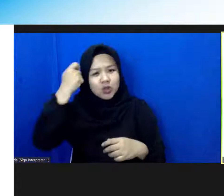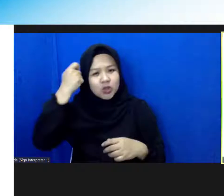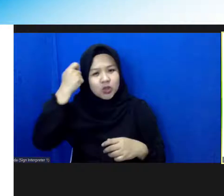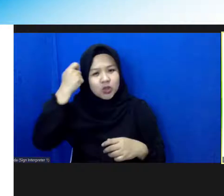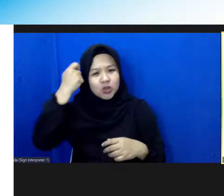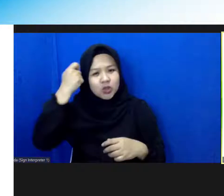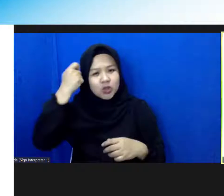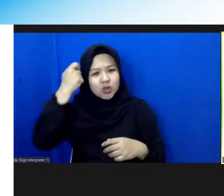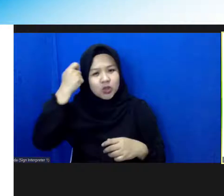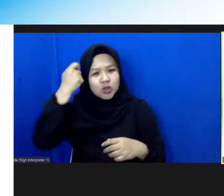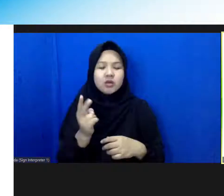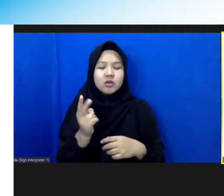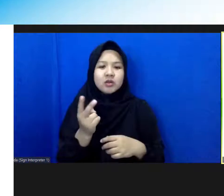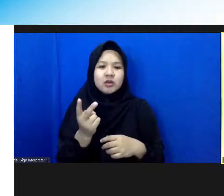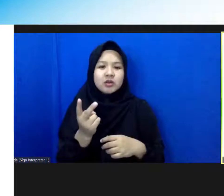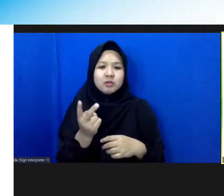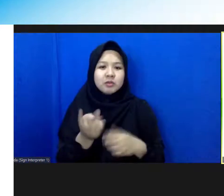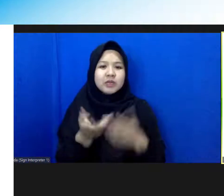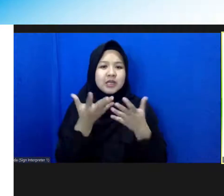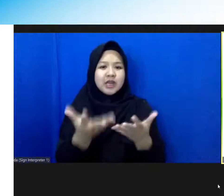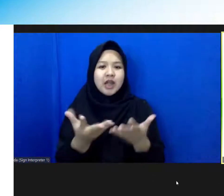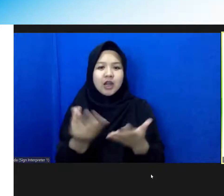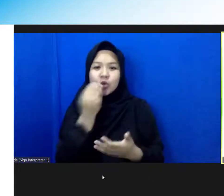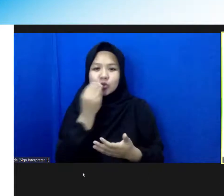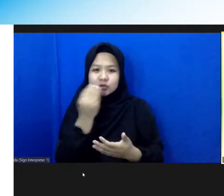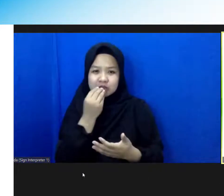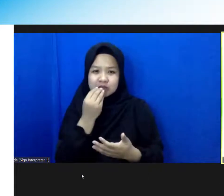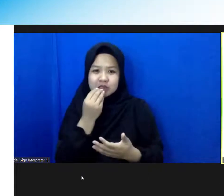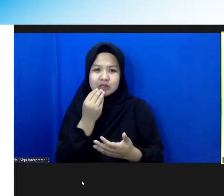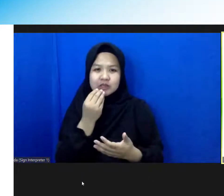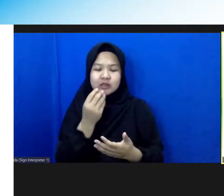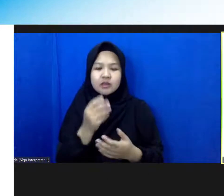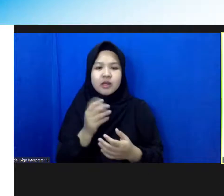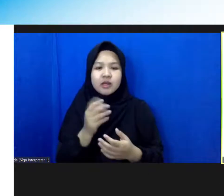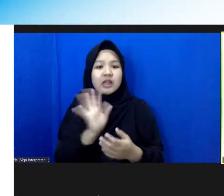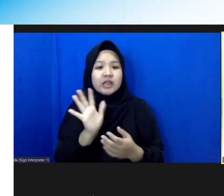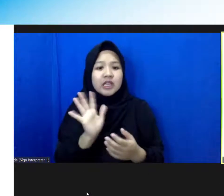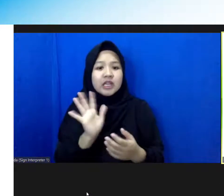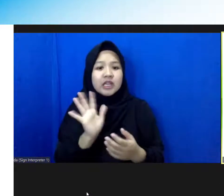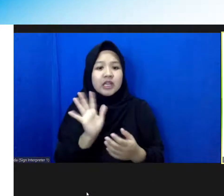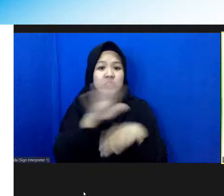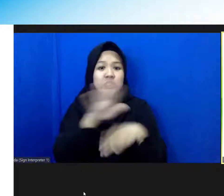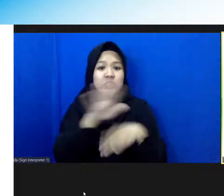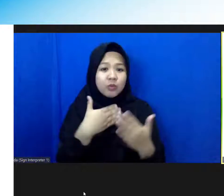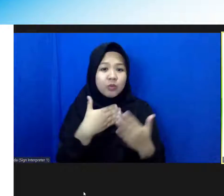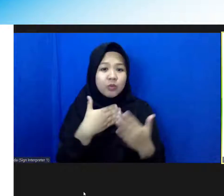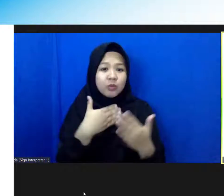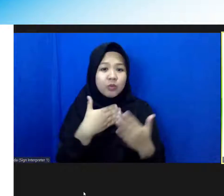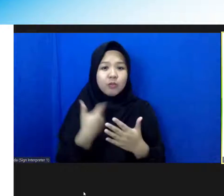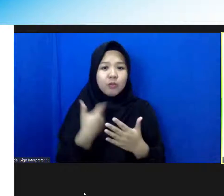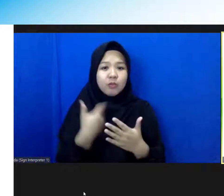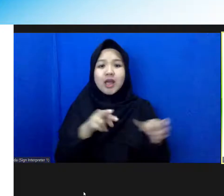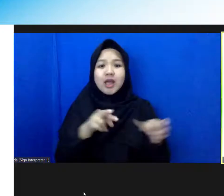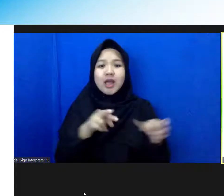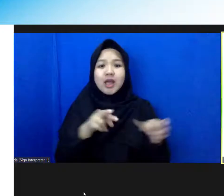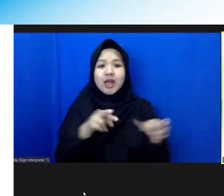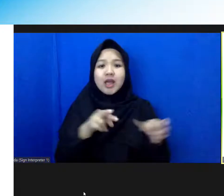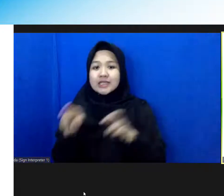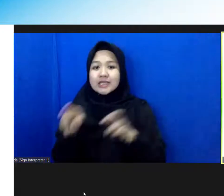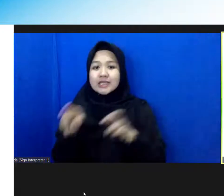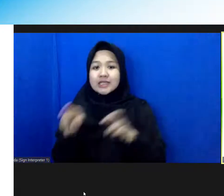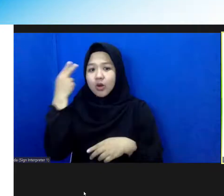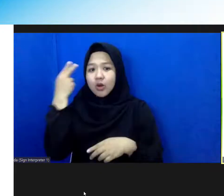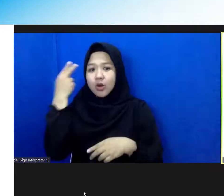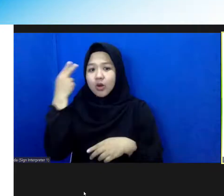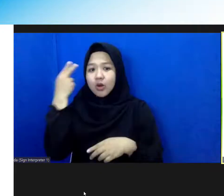when it came, because not all or most do not have a plan uh